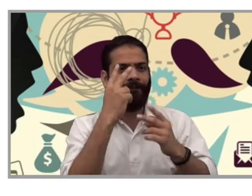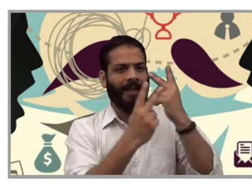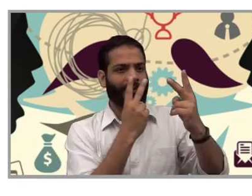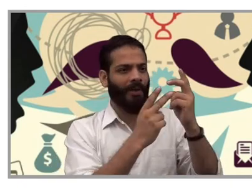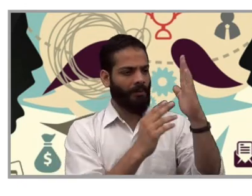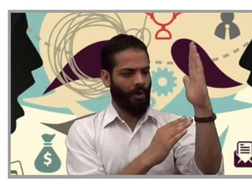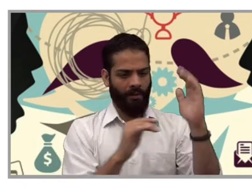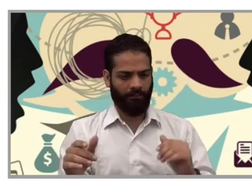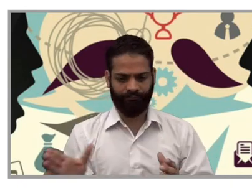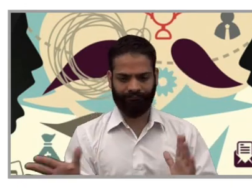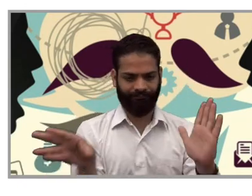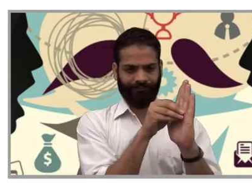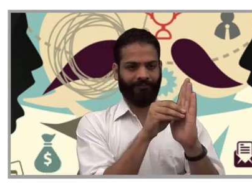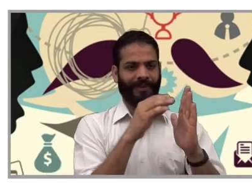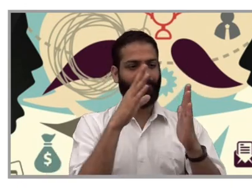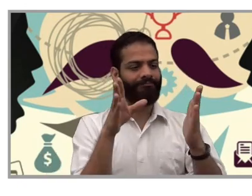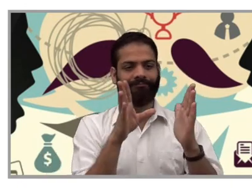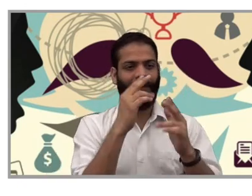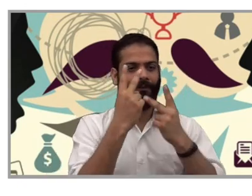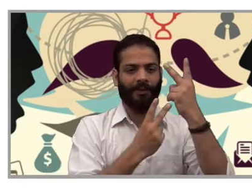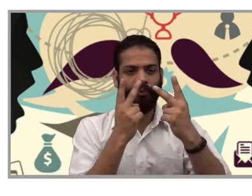being the kind of thing referred.